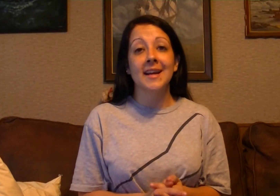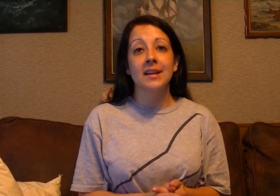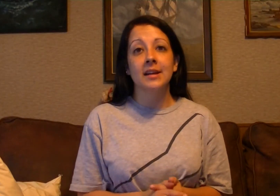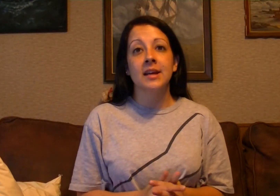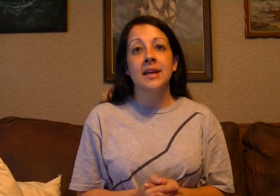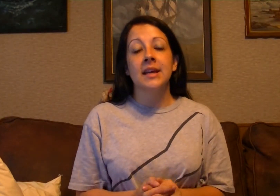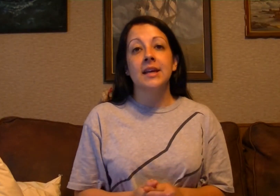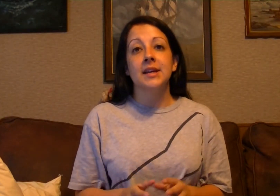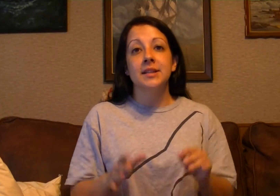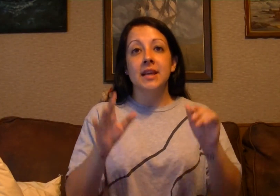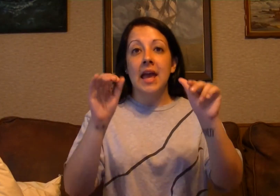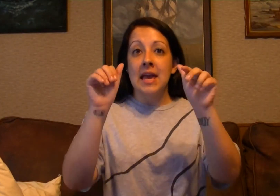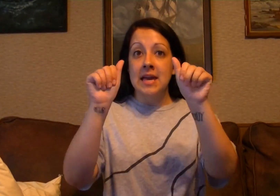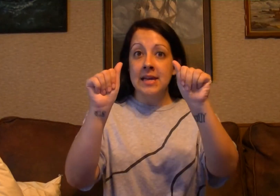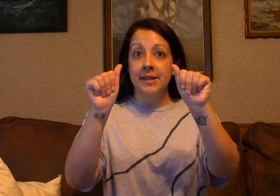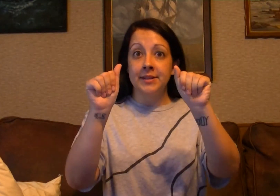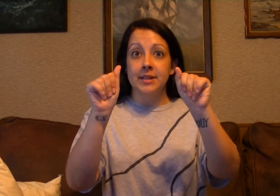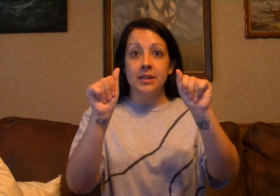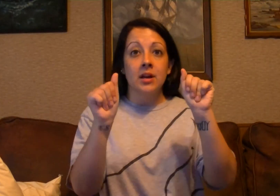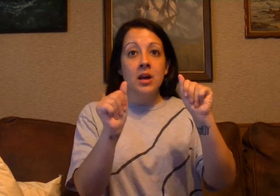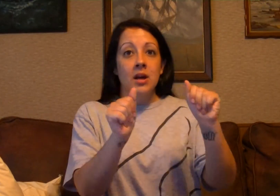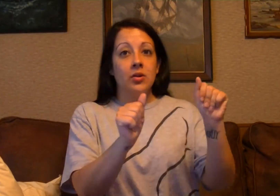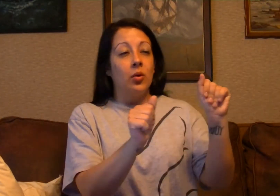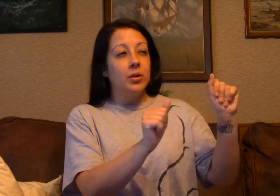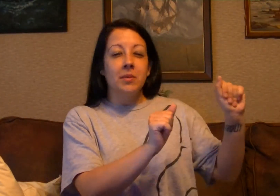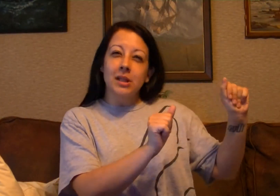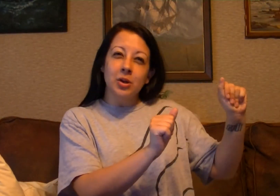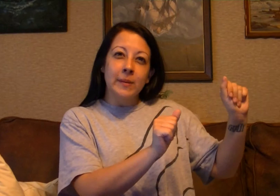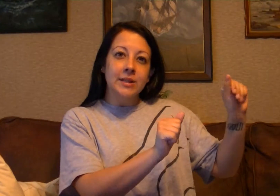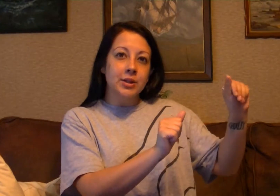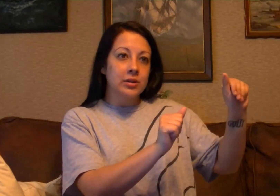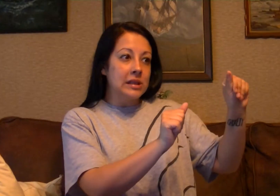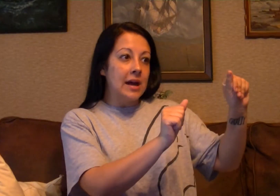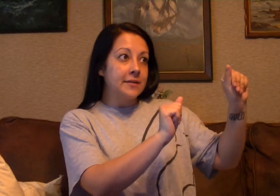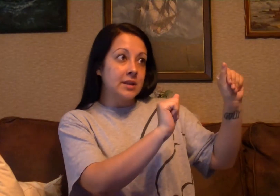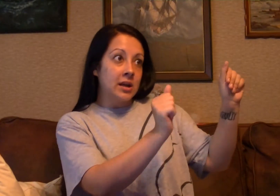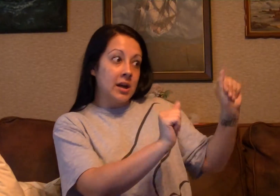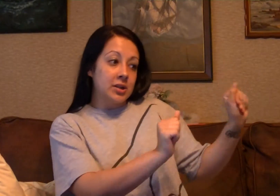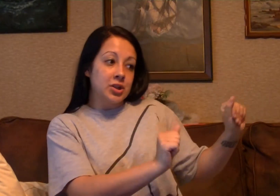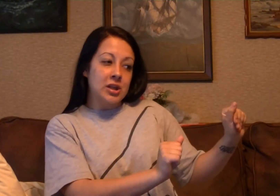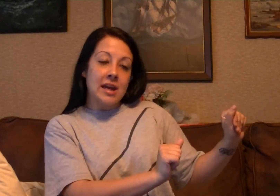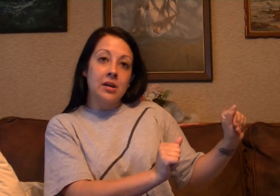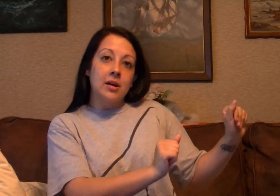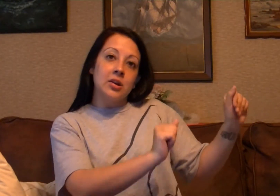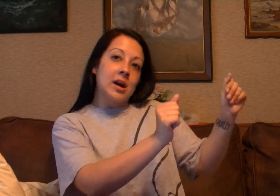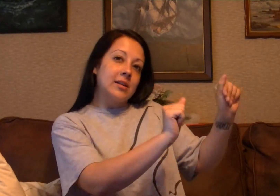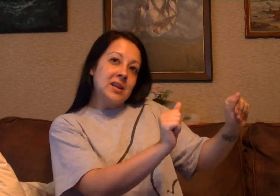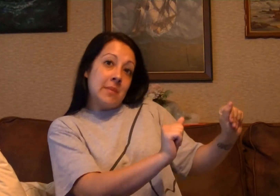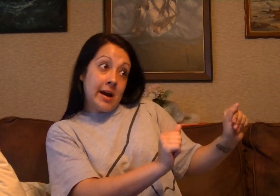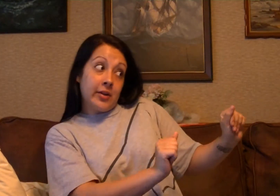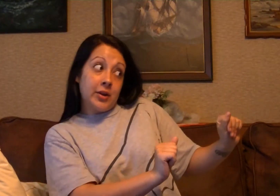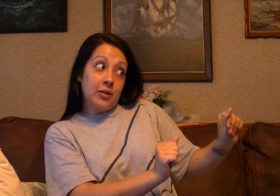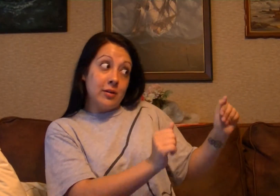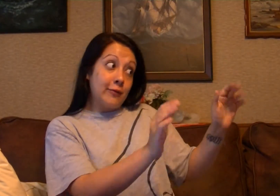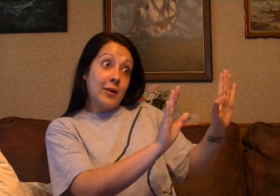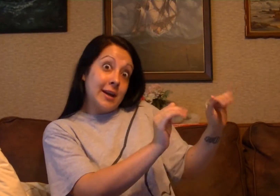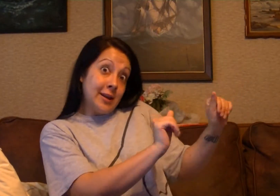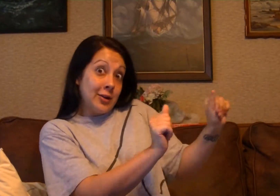Afraid is A hands. You hold them a little bit to your left and kind of shake, and you kind of lean back like you're afraid, like you're